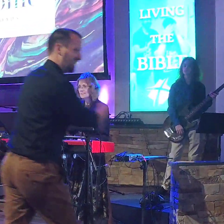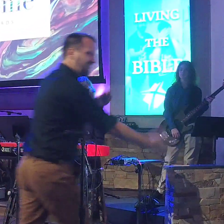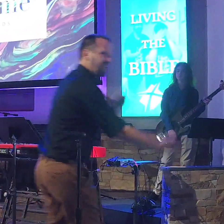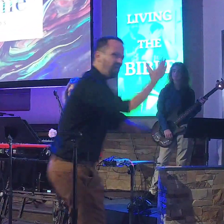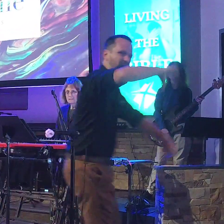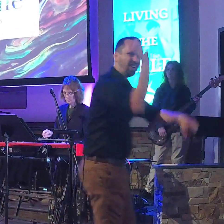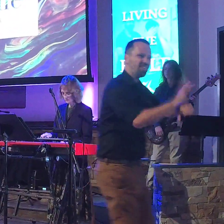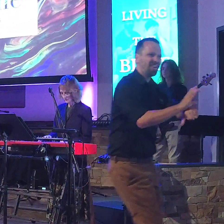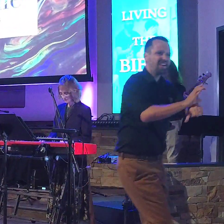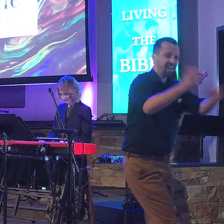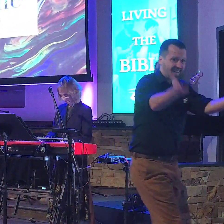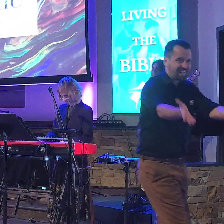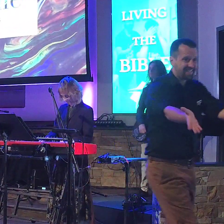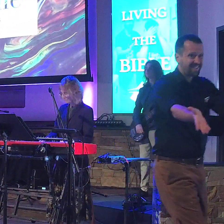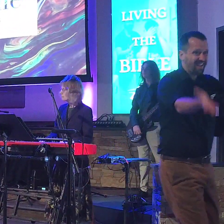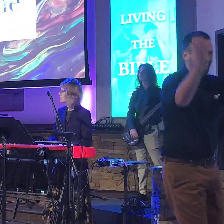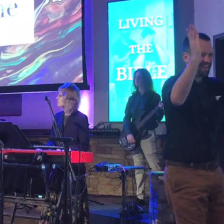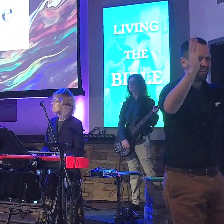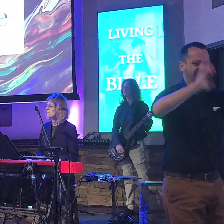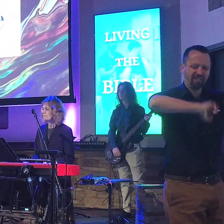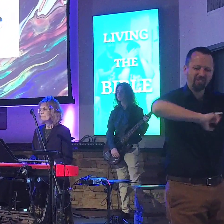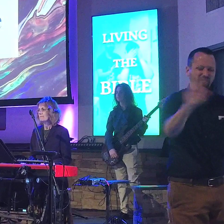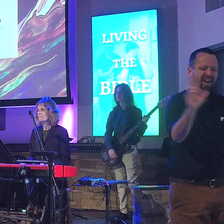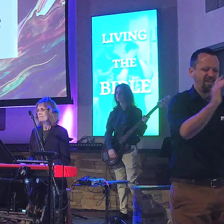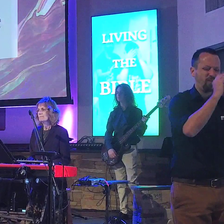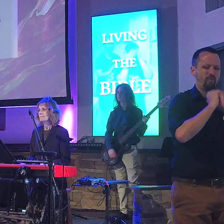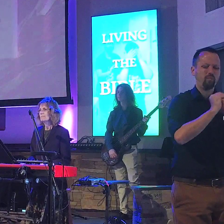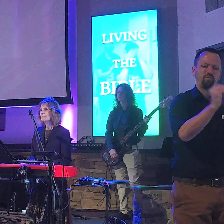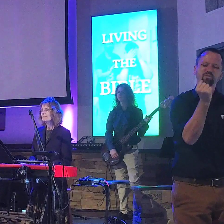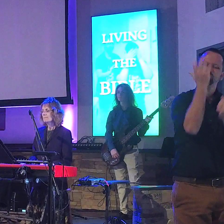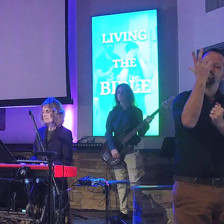Would you guys please stand up? And we're going to worship this morning.